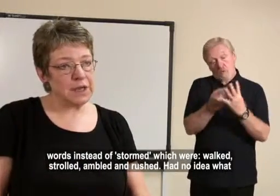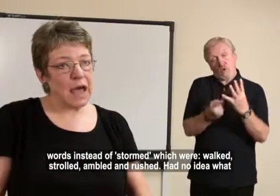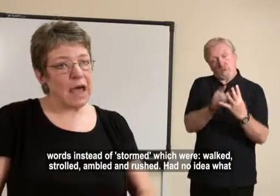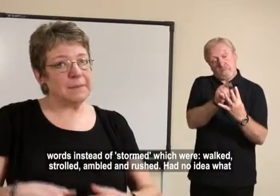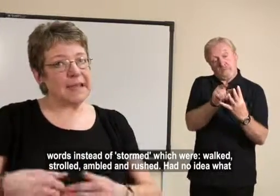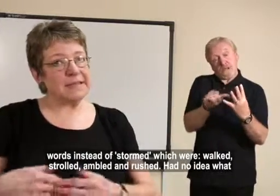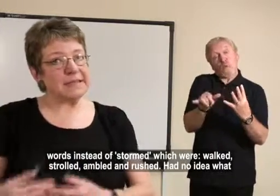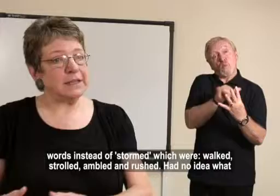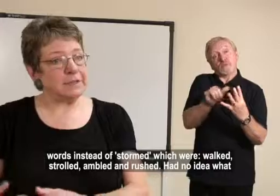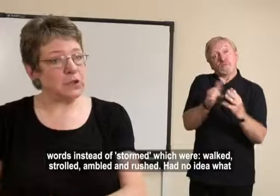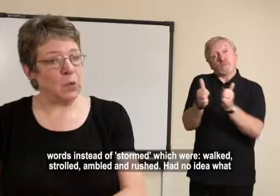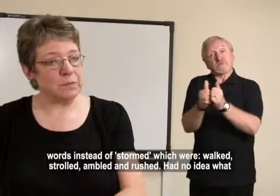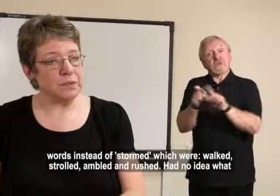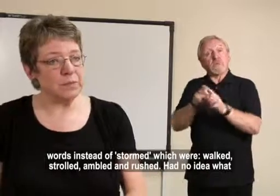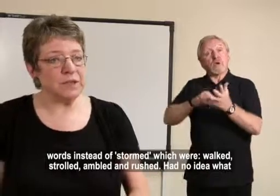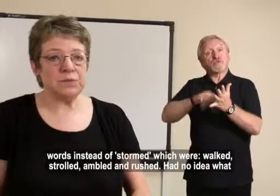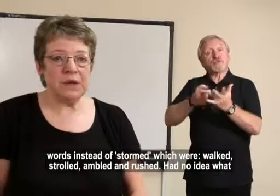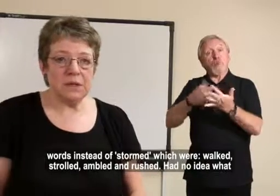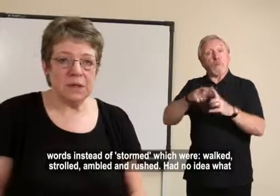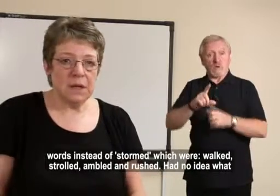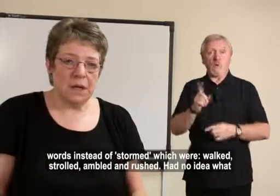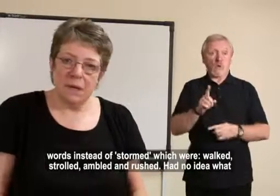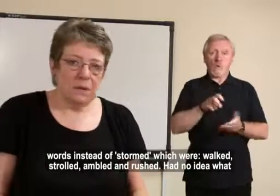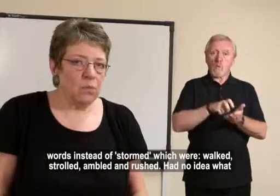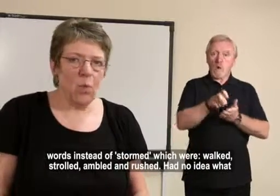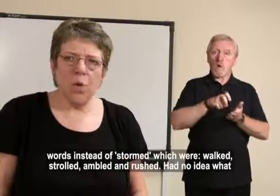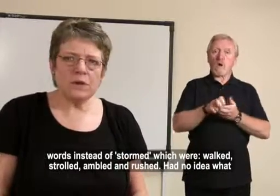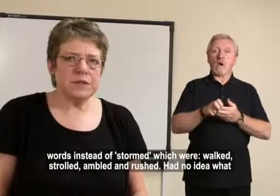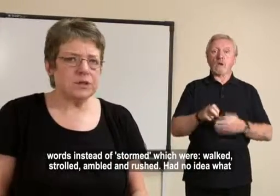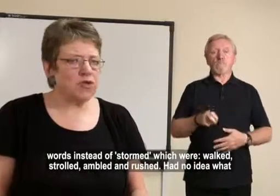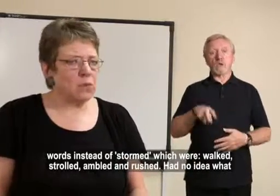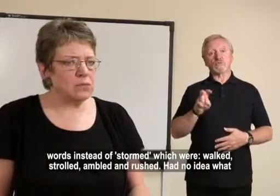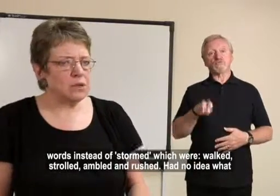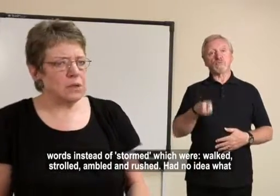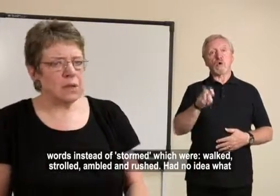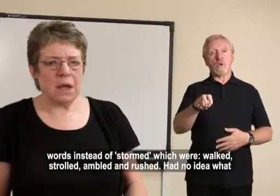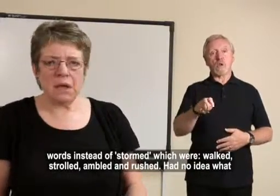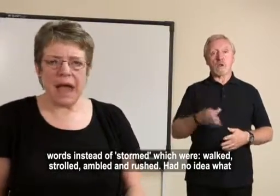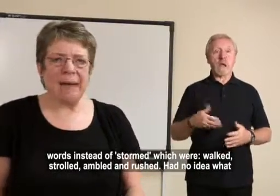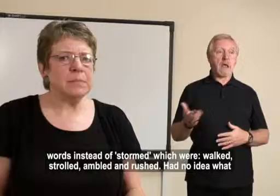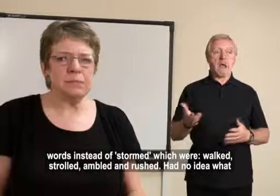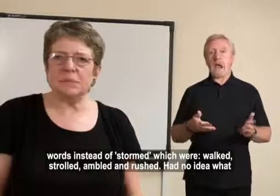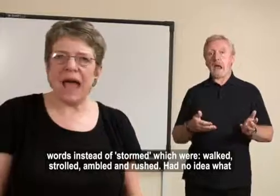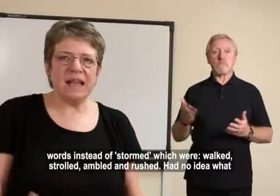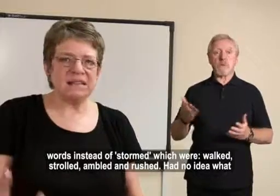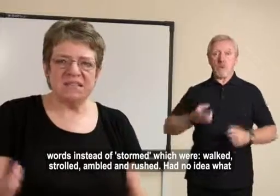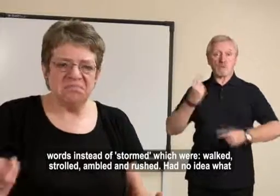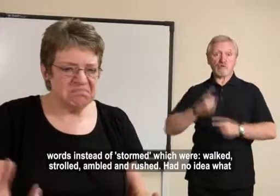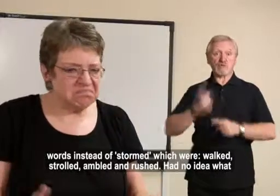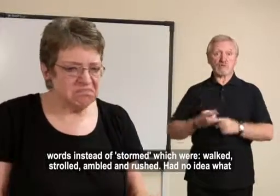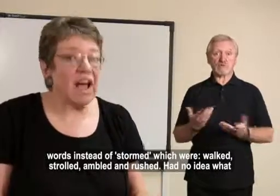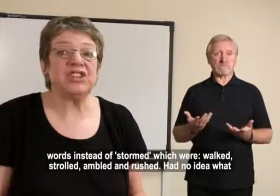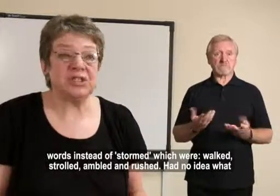words instead of stormed, which were walked, strolled, ambled